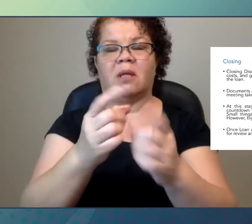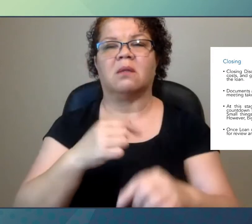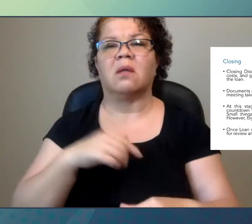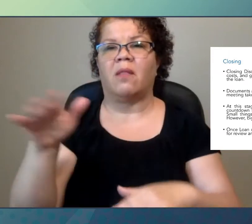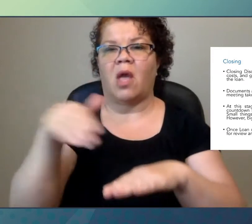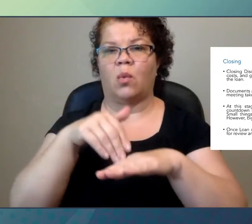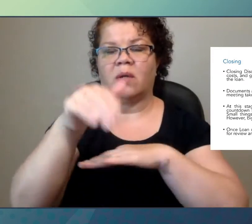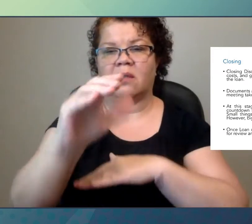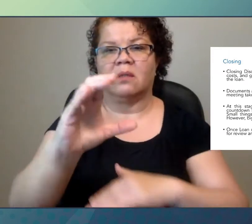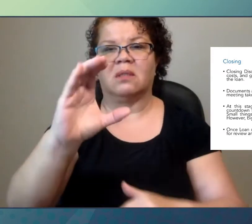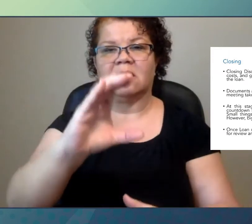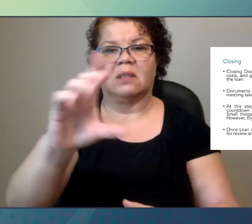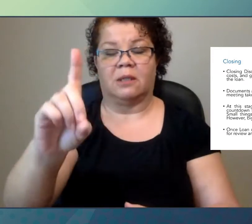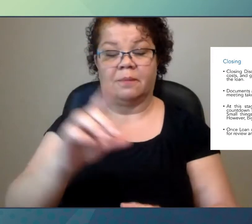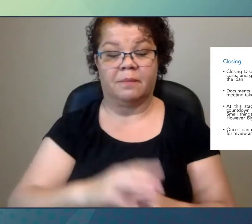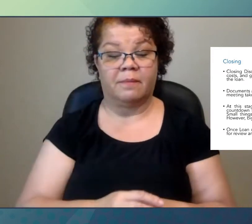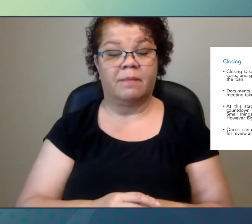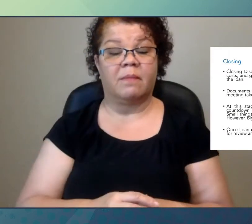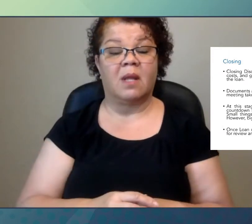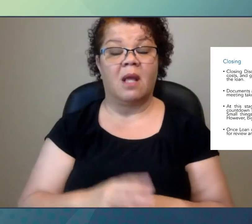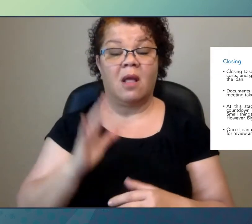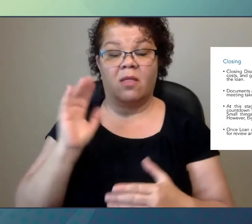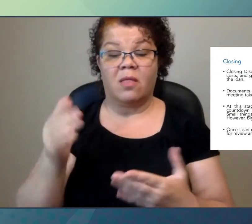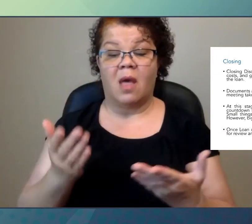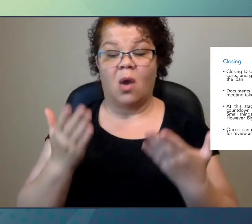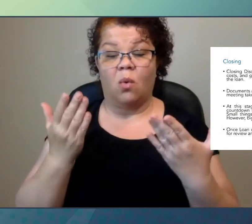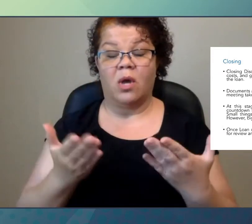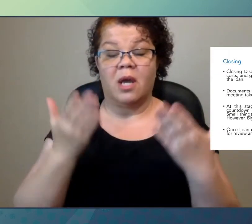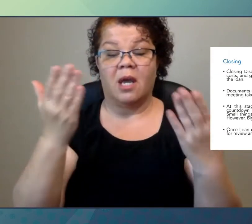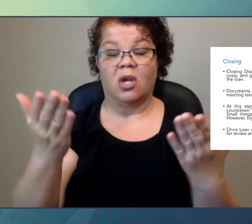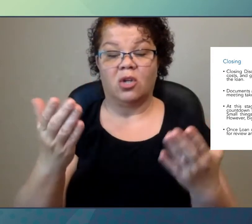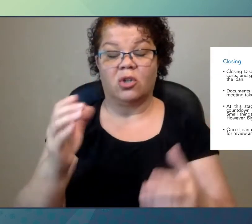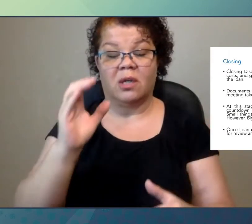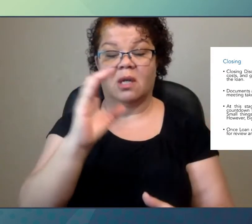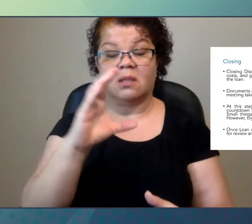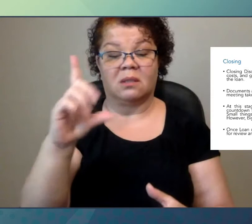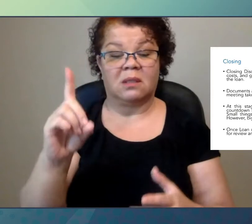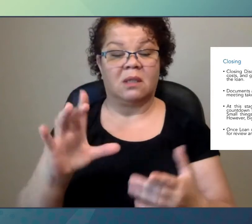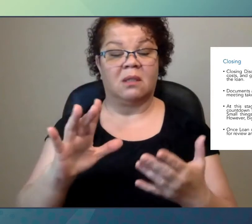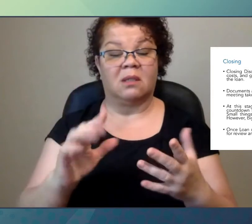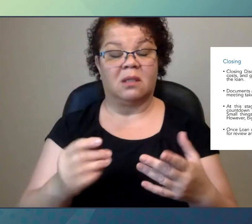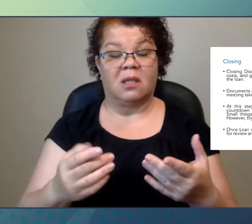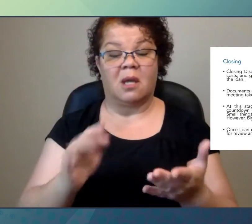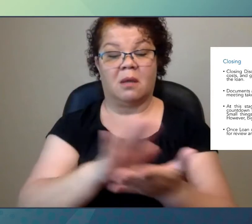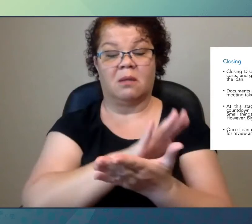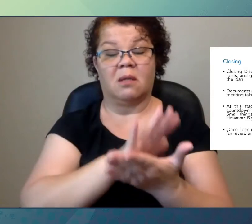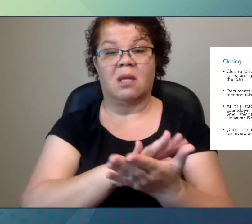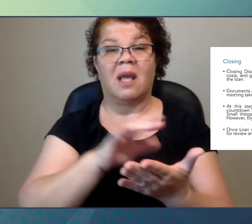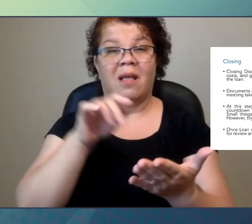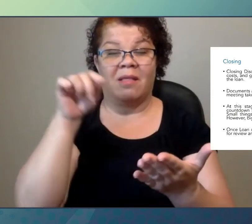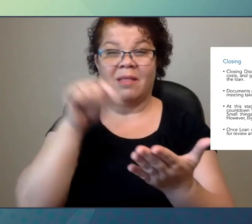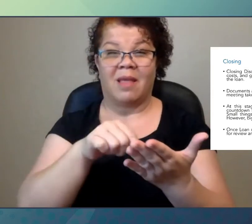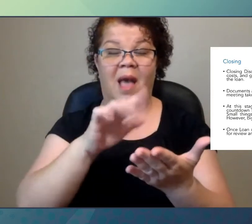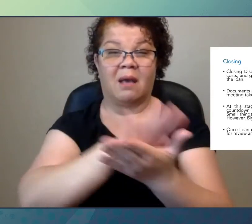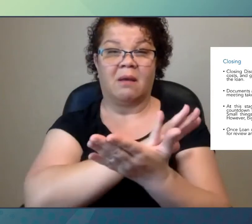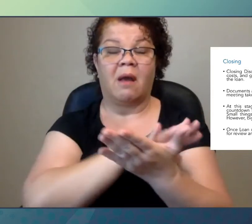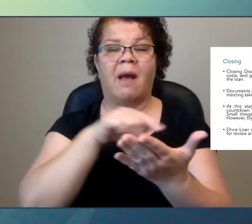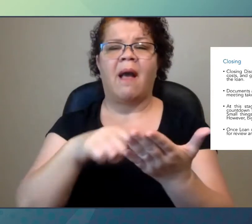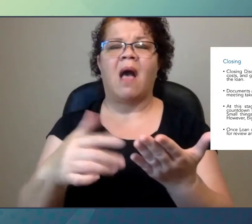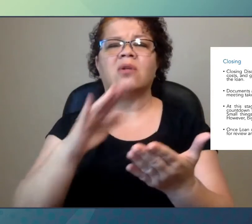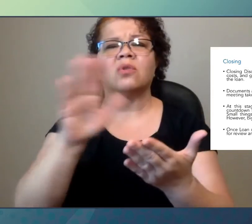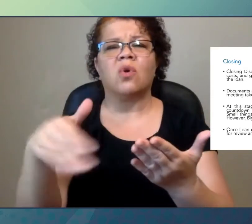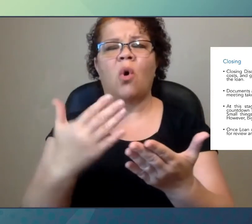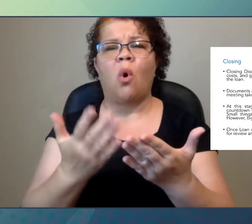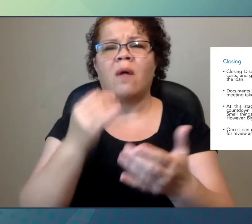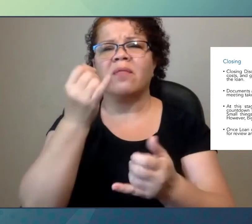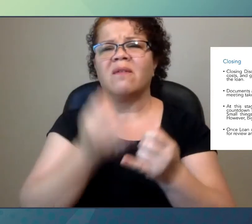will issue a closing disclosure in which it will have all of the final terms and costs on the loan.